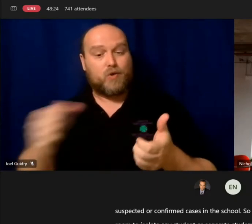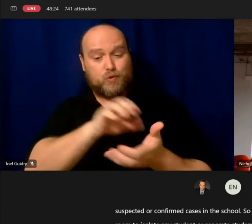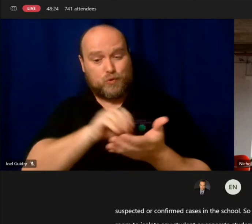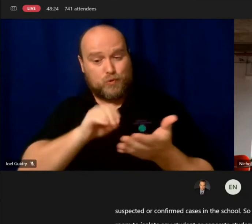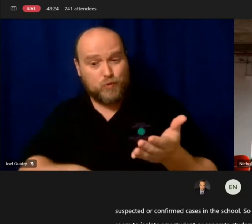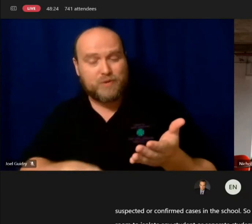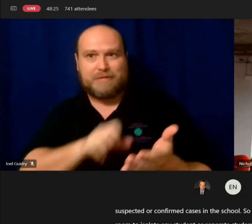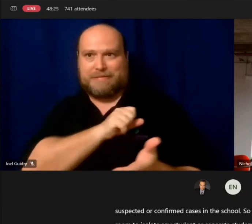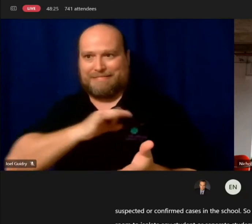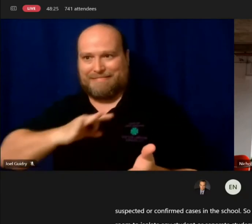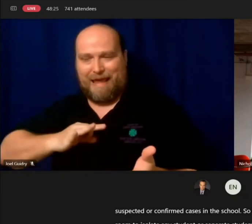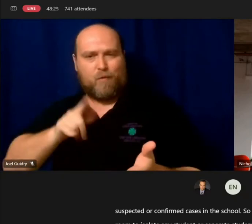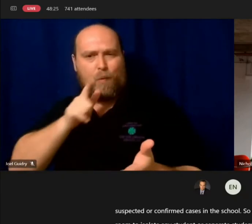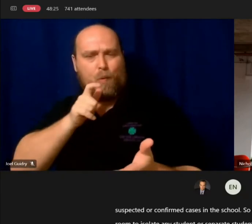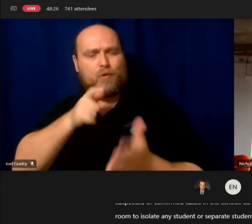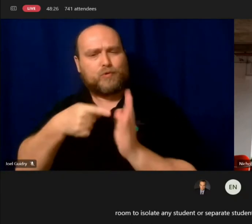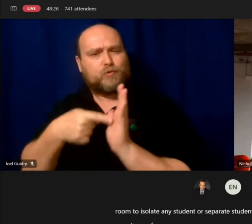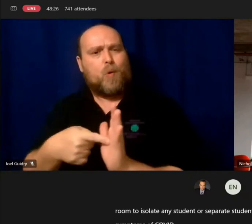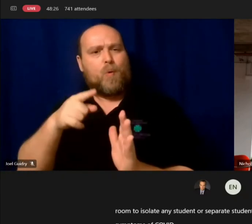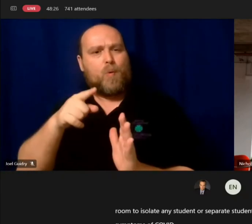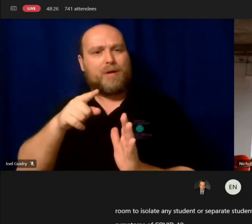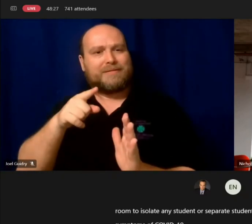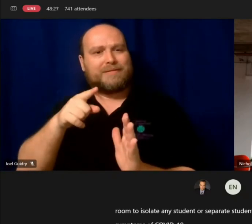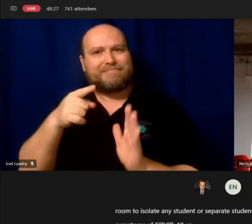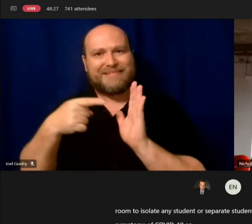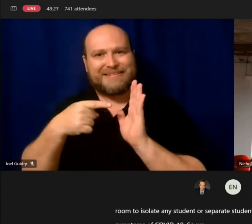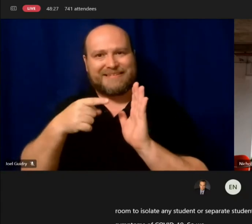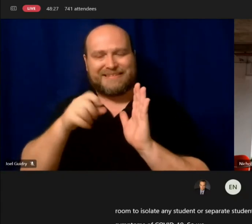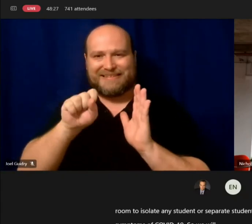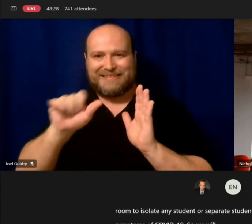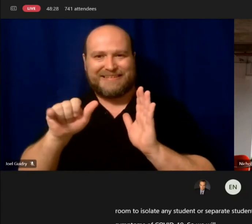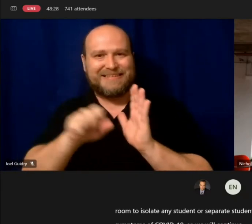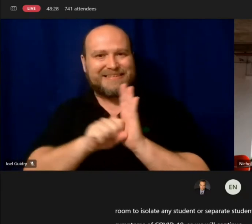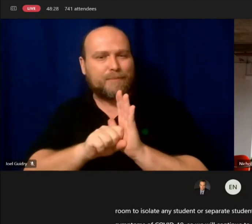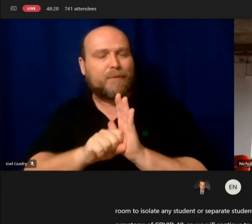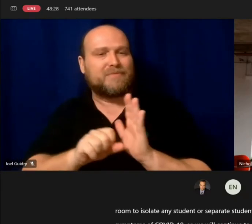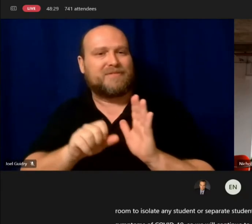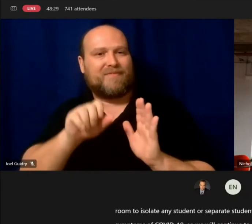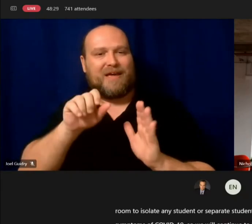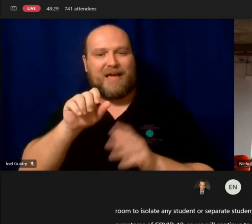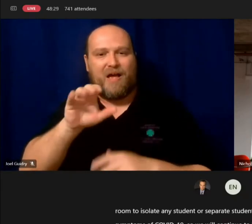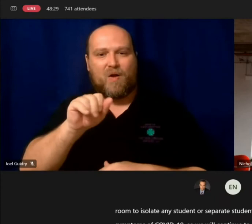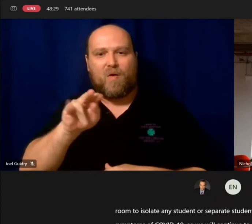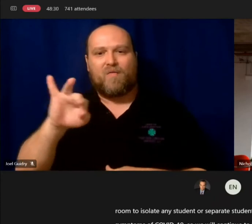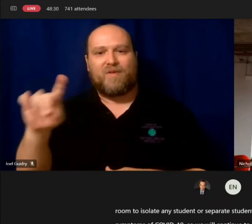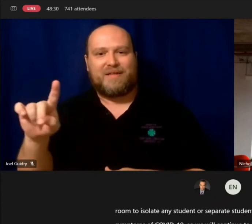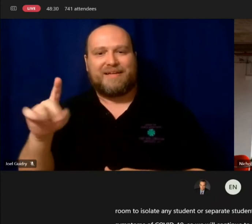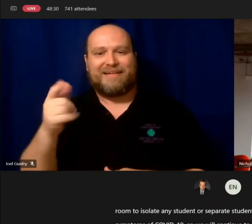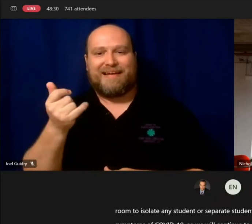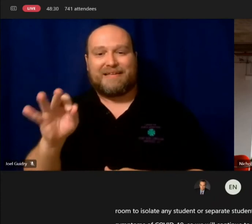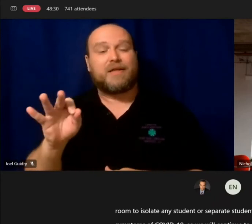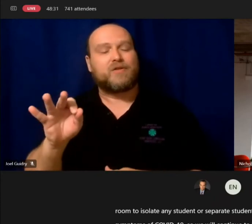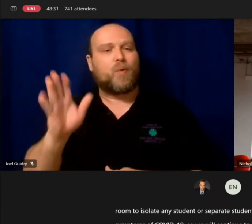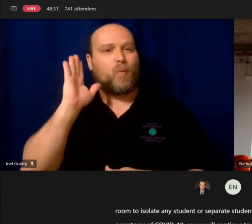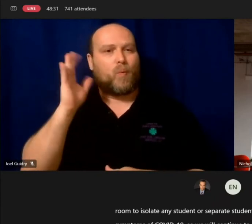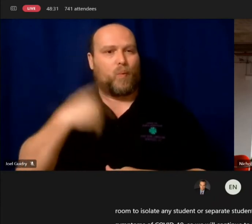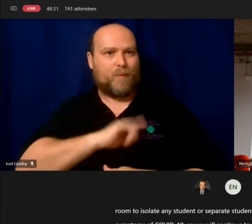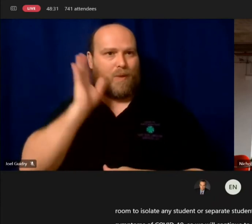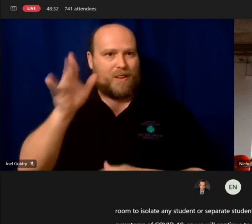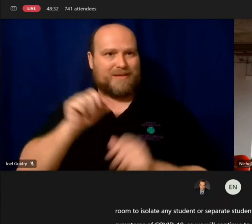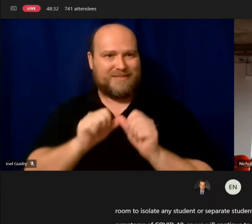COVID-19. So we will continue to have what we have identified as a protected health care room, which is specific